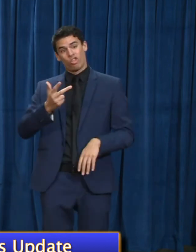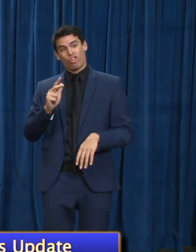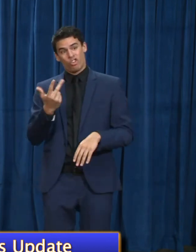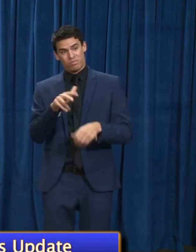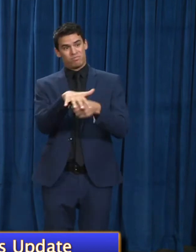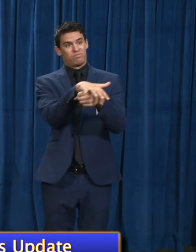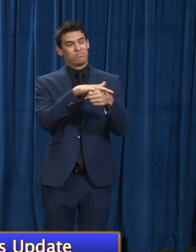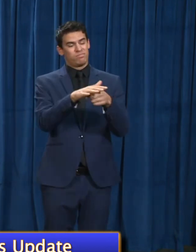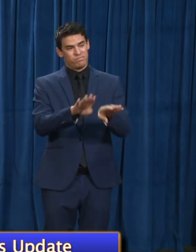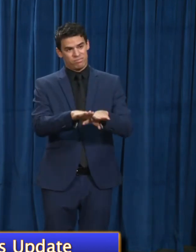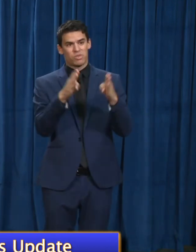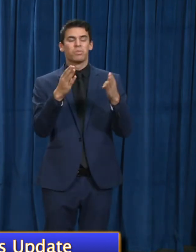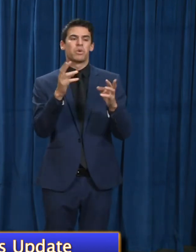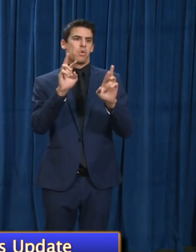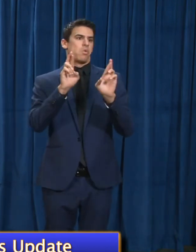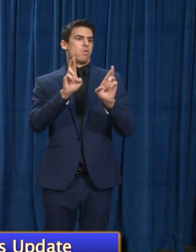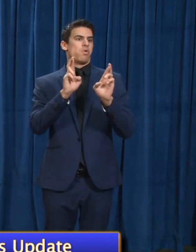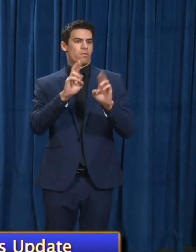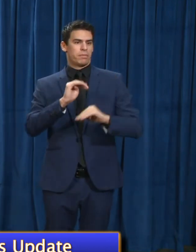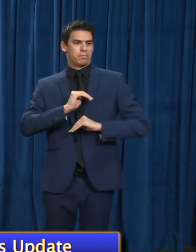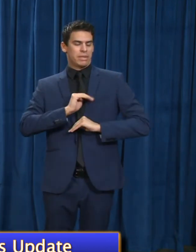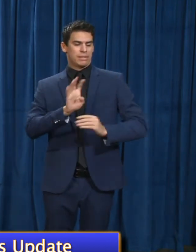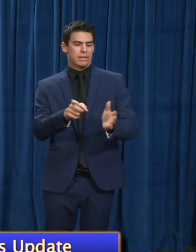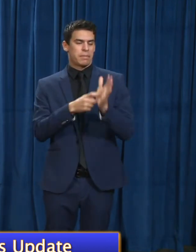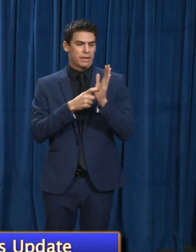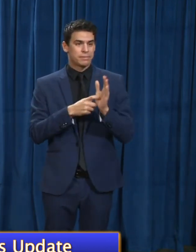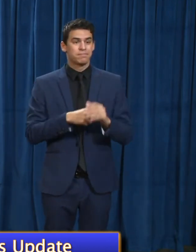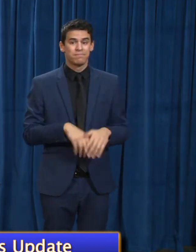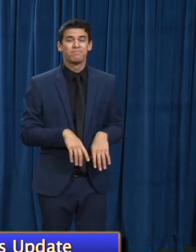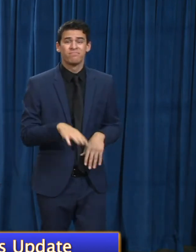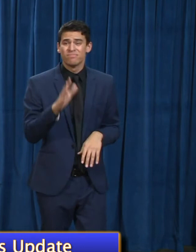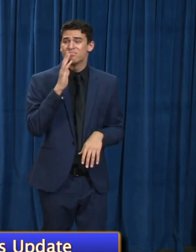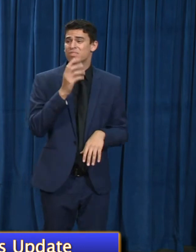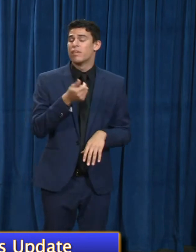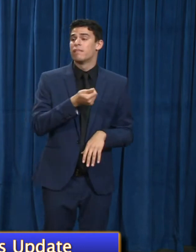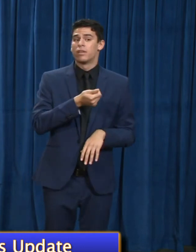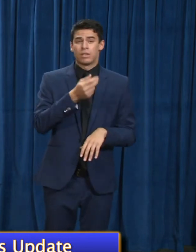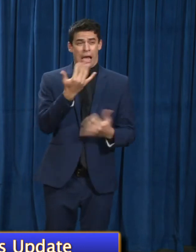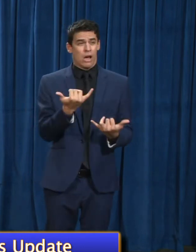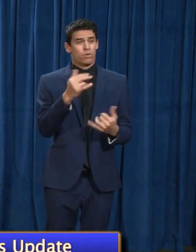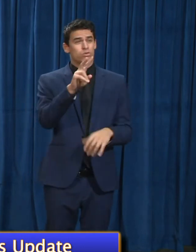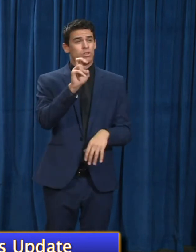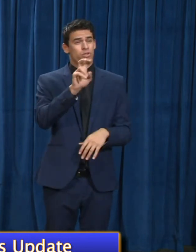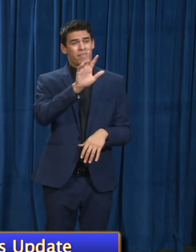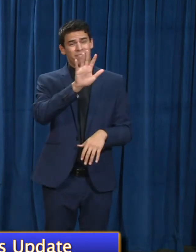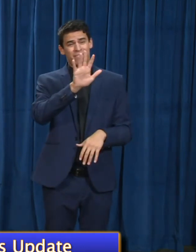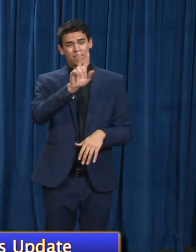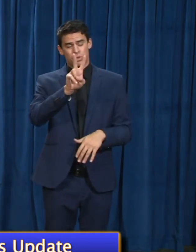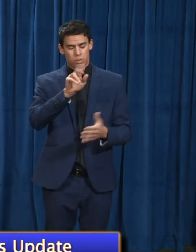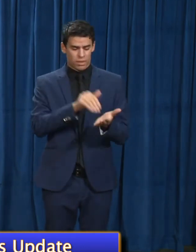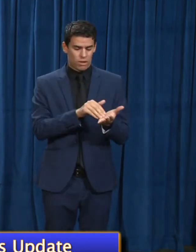people. The total number of positive cases in our county,